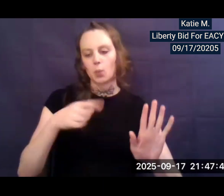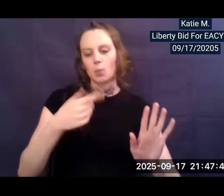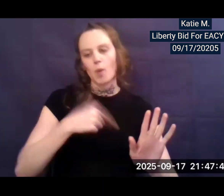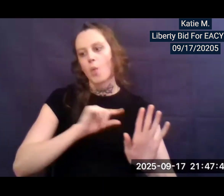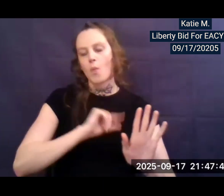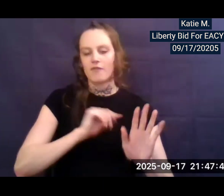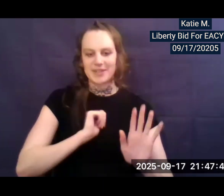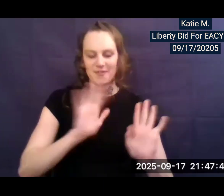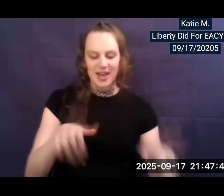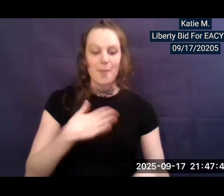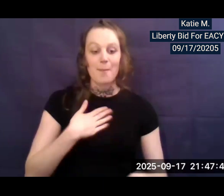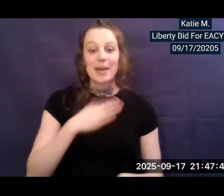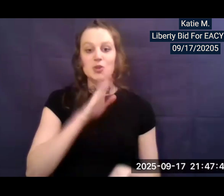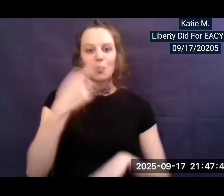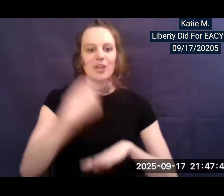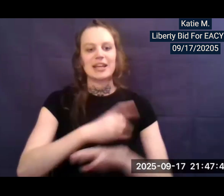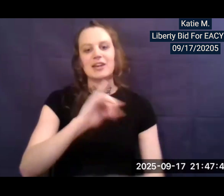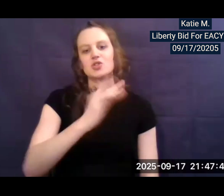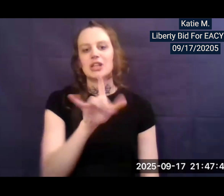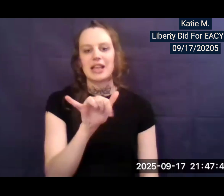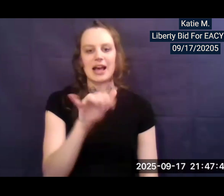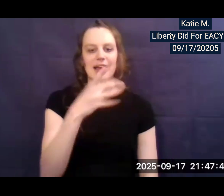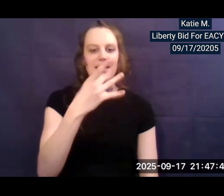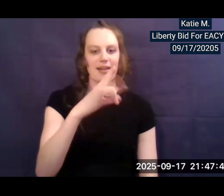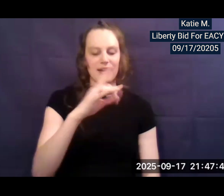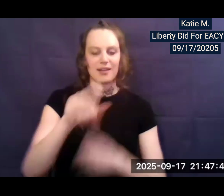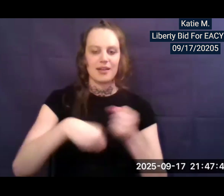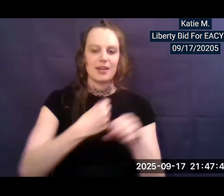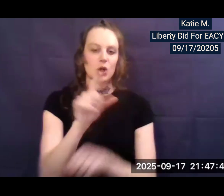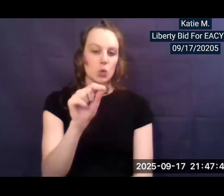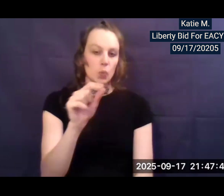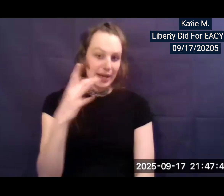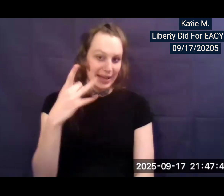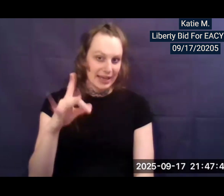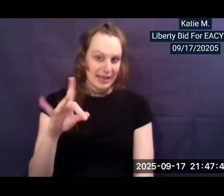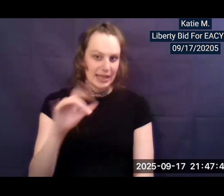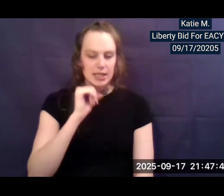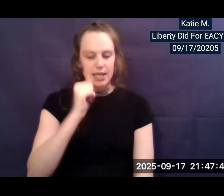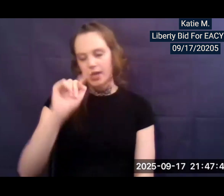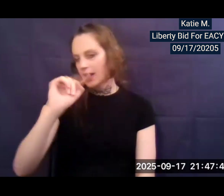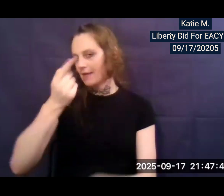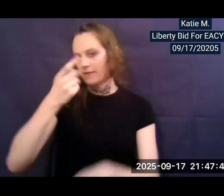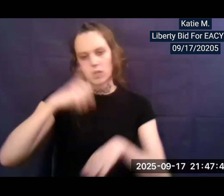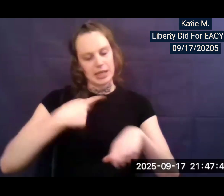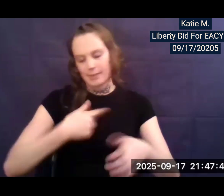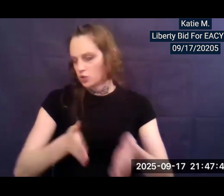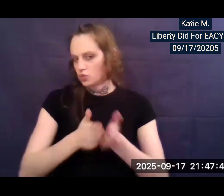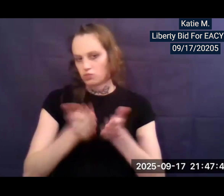is July 18th, 2018. That was not the first time I tried to get sober. Let me just start